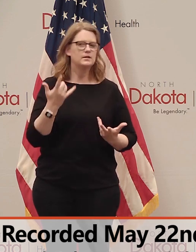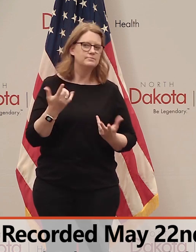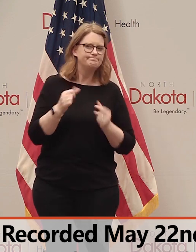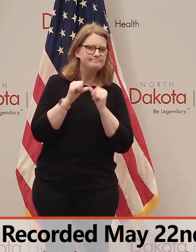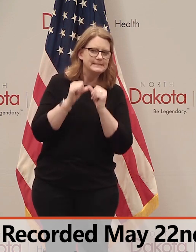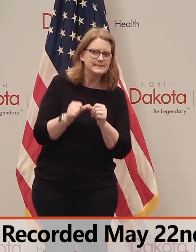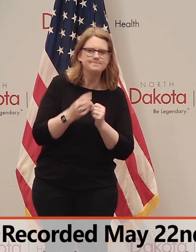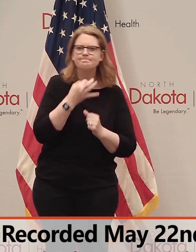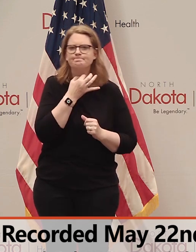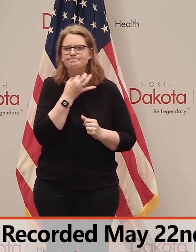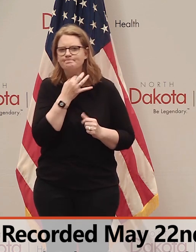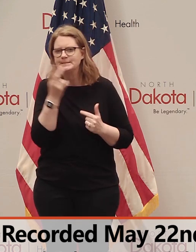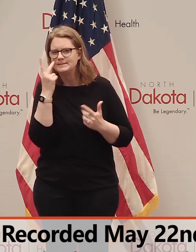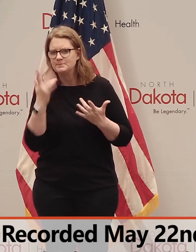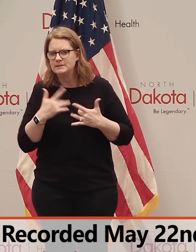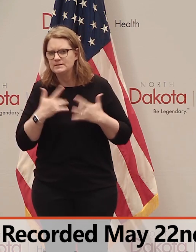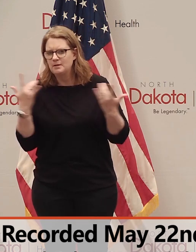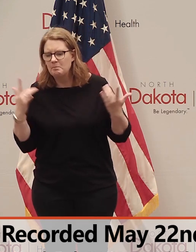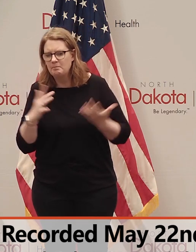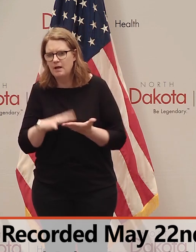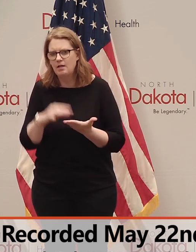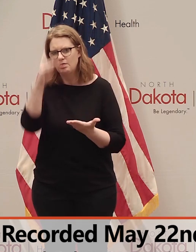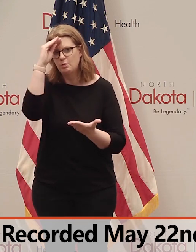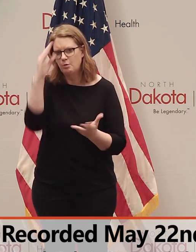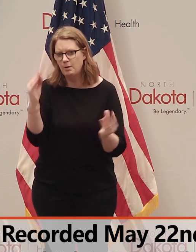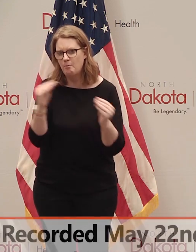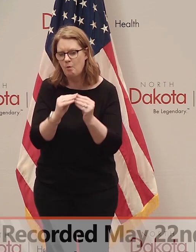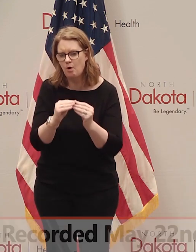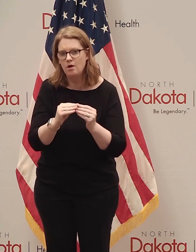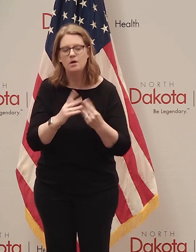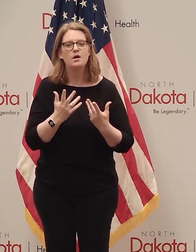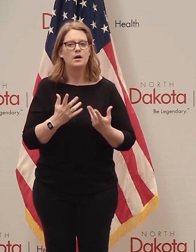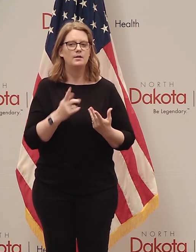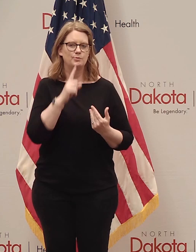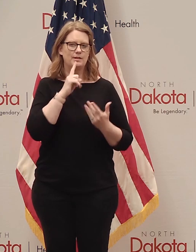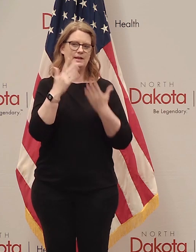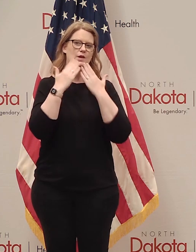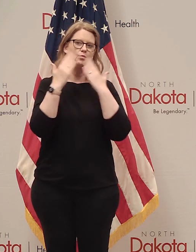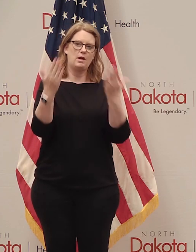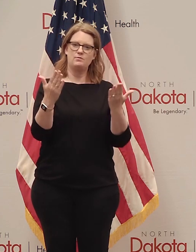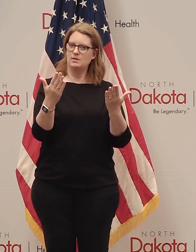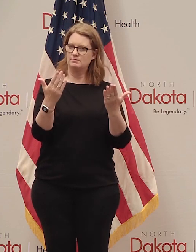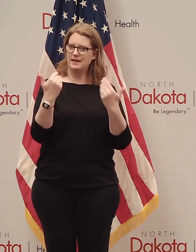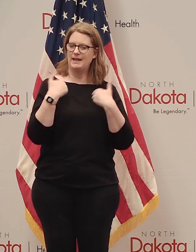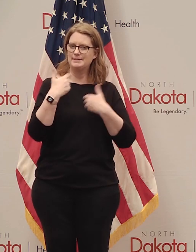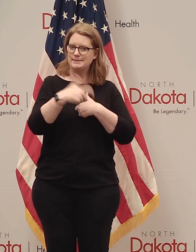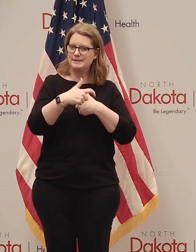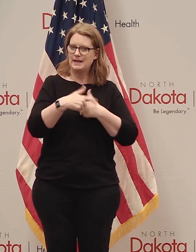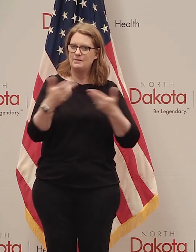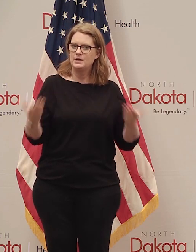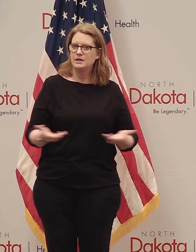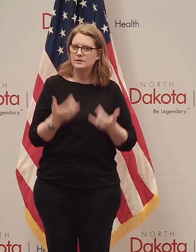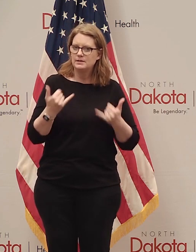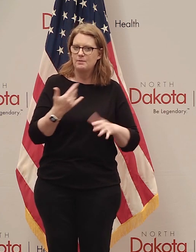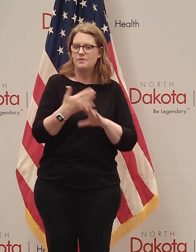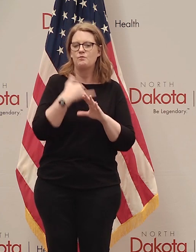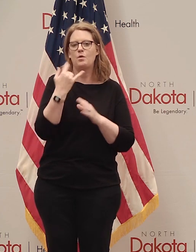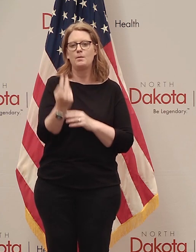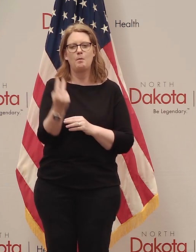up and learning more, and also grateful that you're spending a little time with us before Memorial Day weekend, one of our